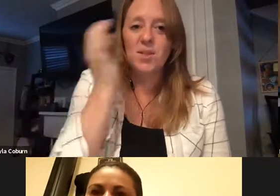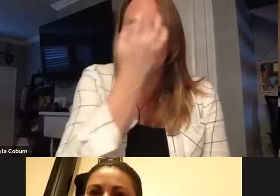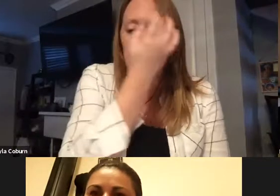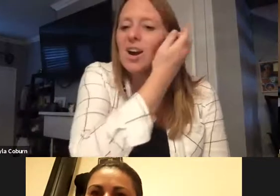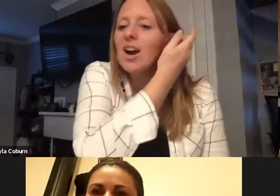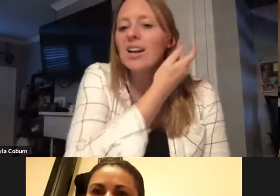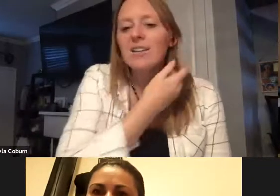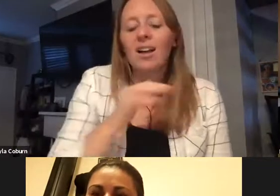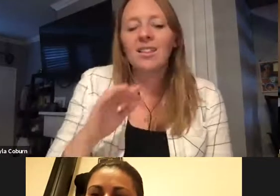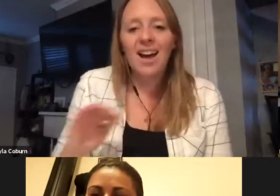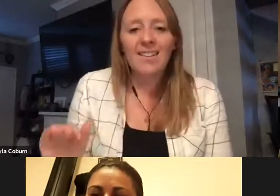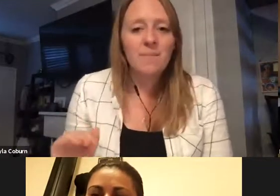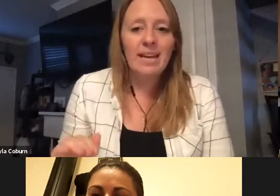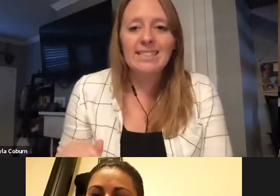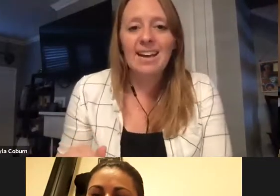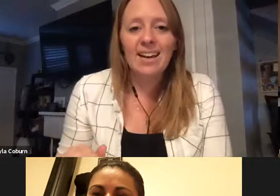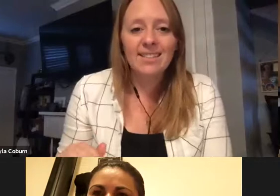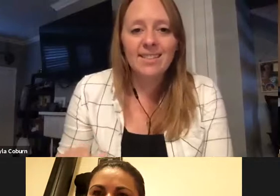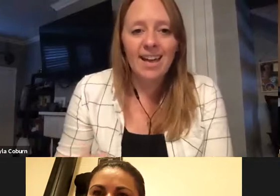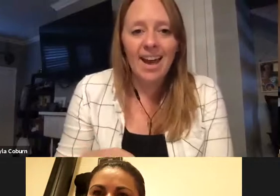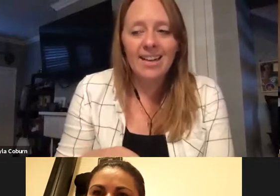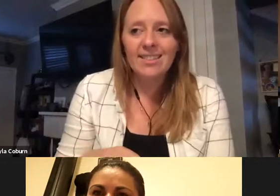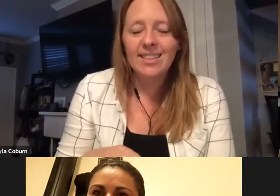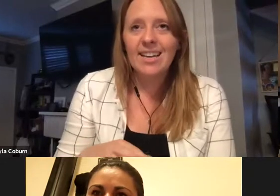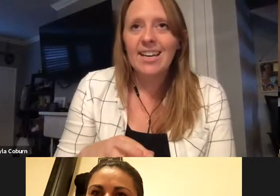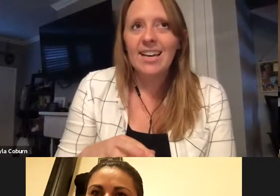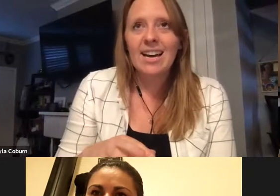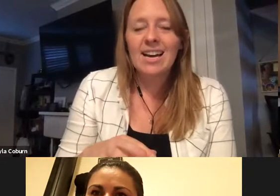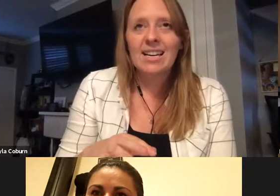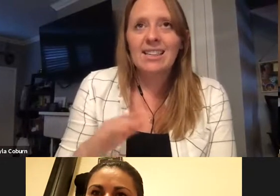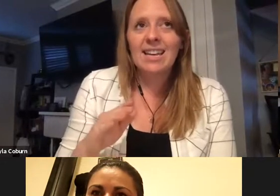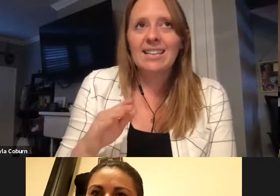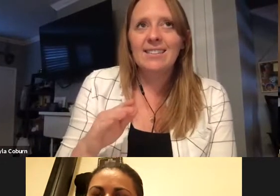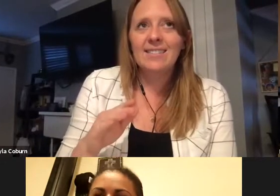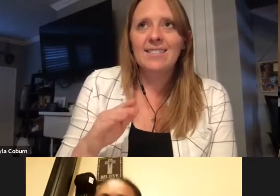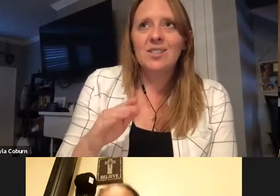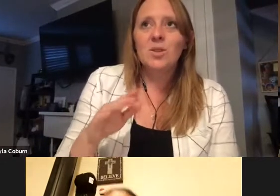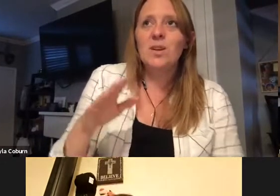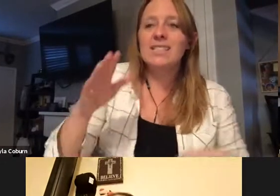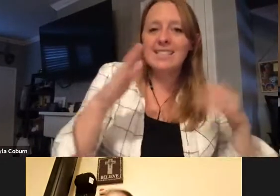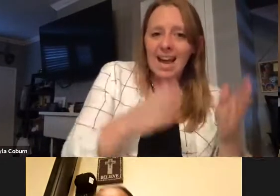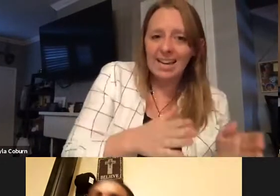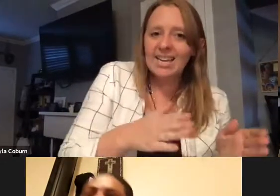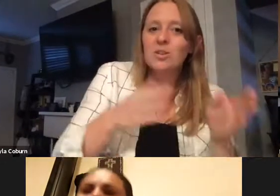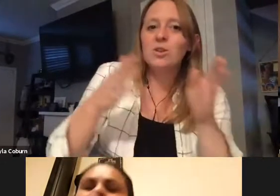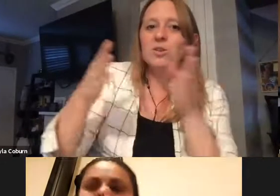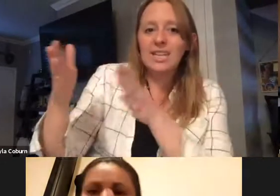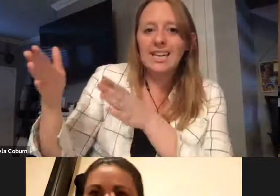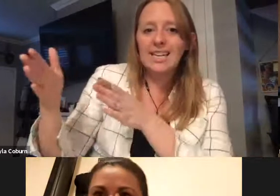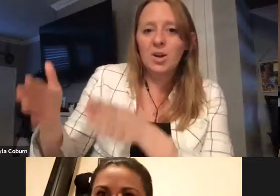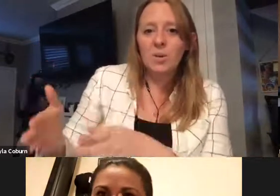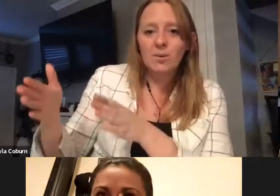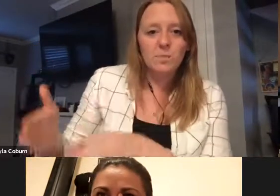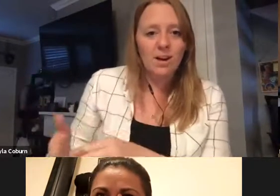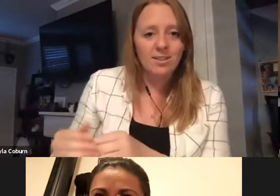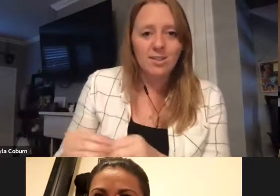So those are a lot of the main signs that that you can sign and you usually get